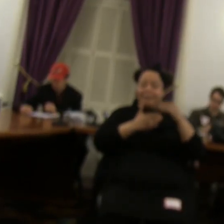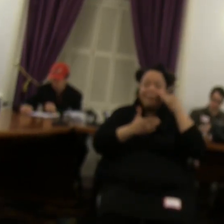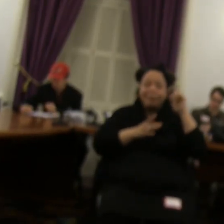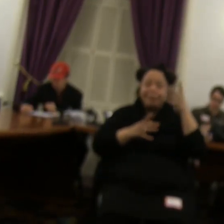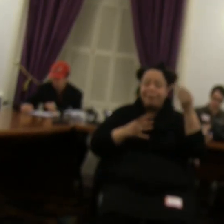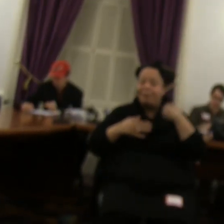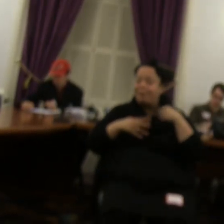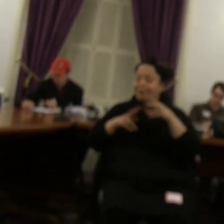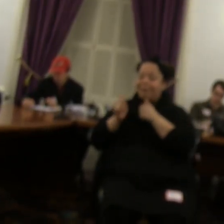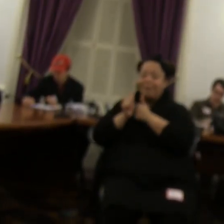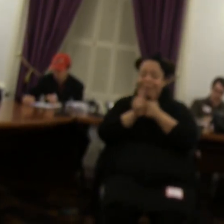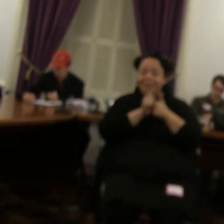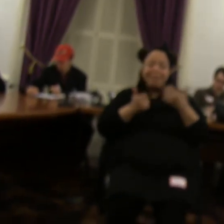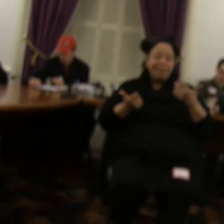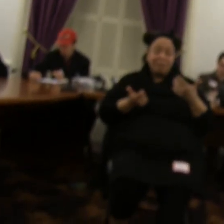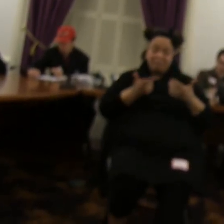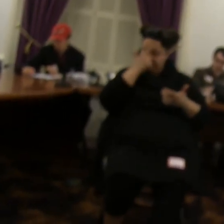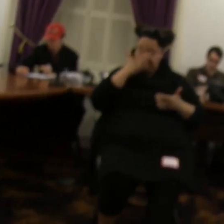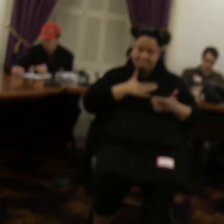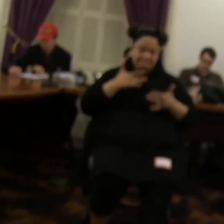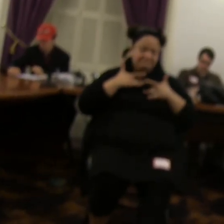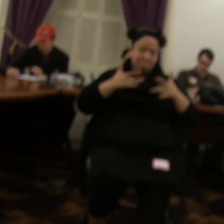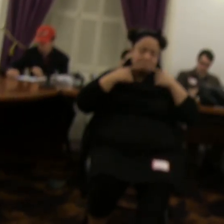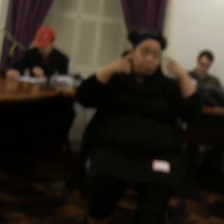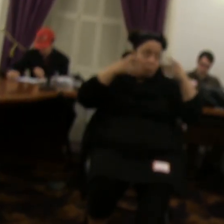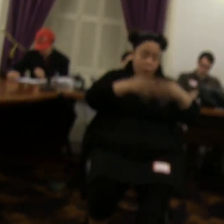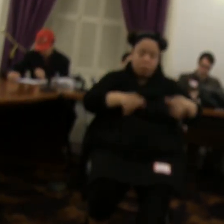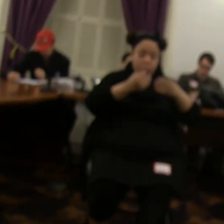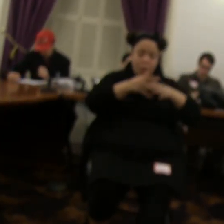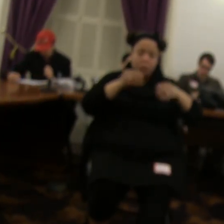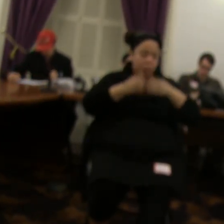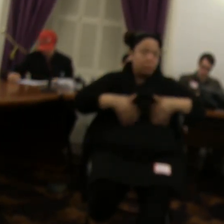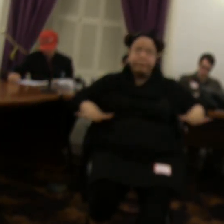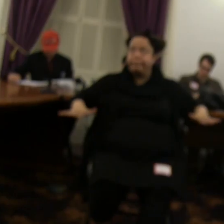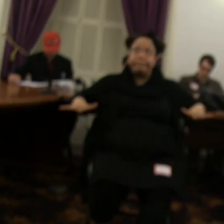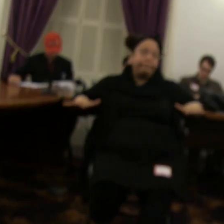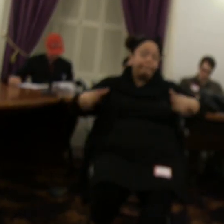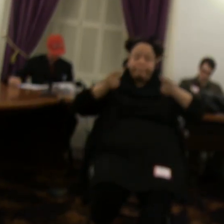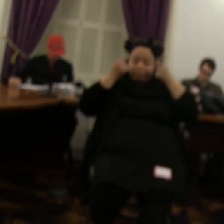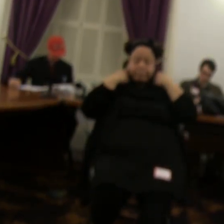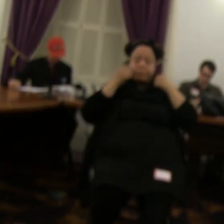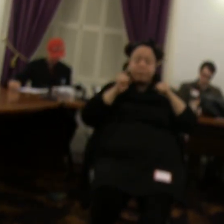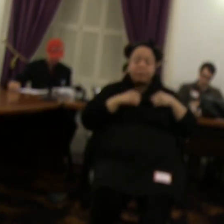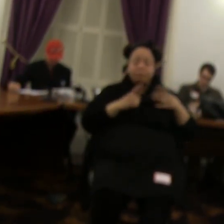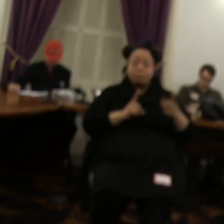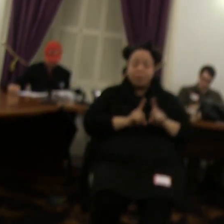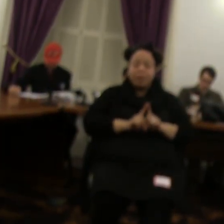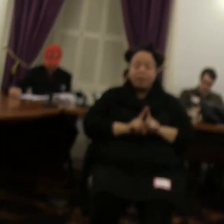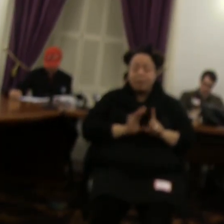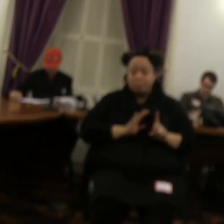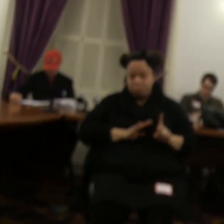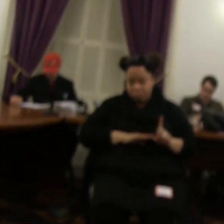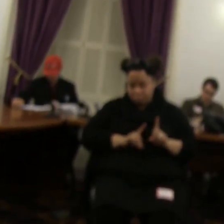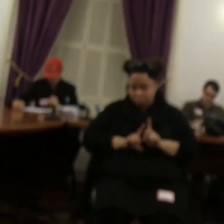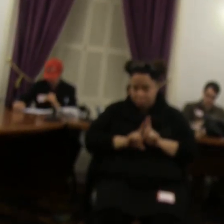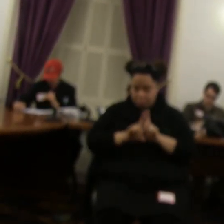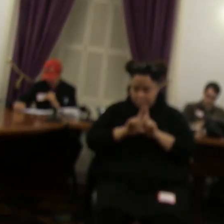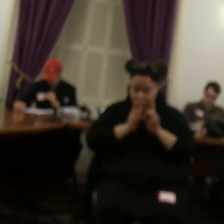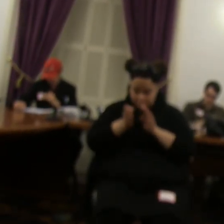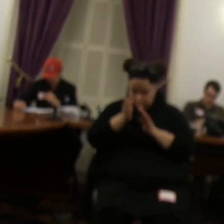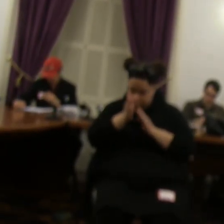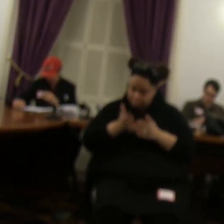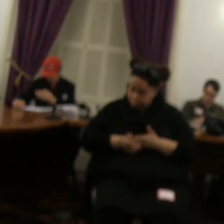directions and with the bus, so if I do that, that way I won't get confused with easy, and I am able to still get around